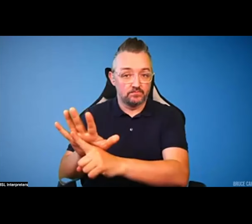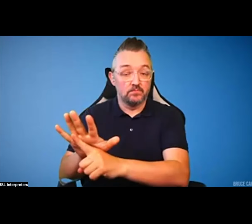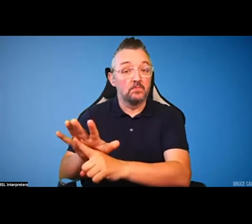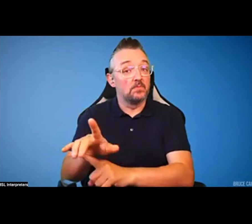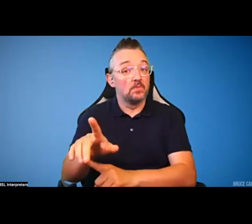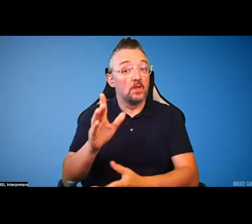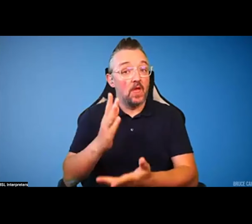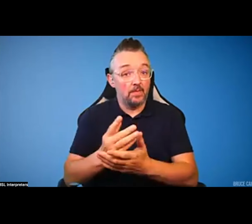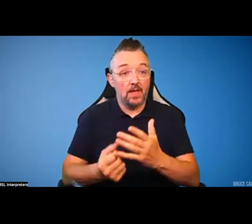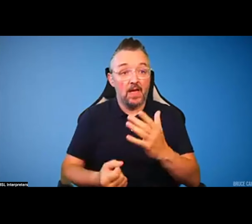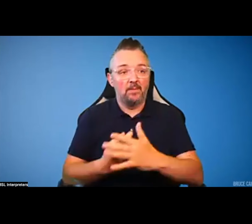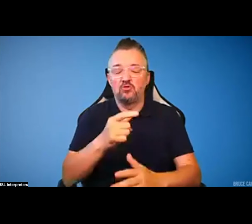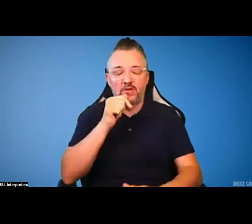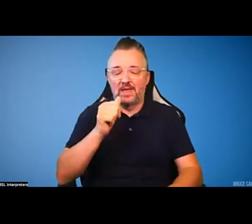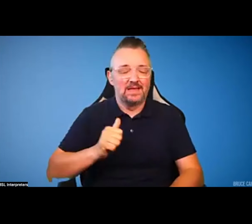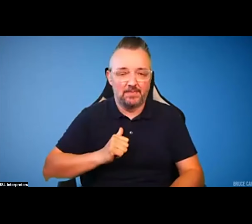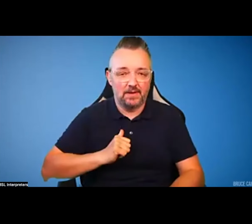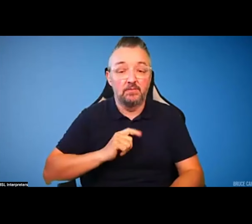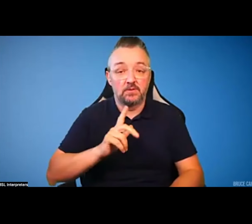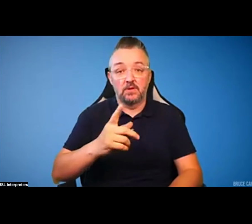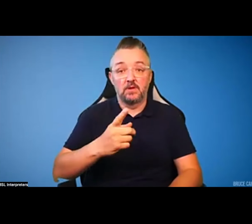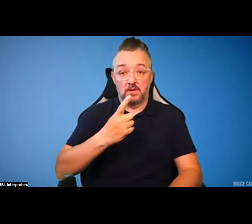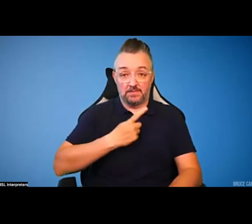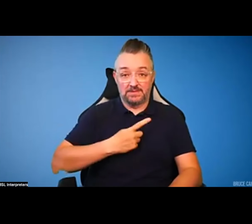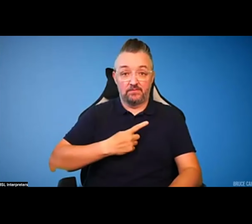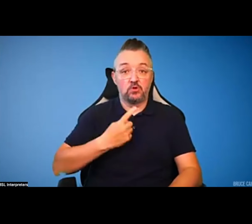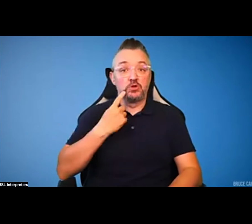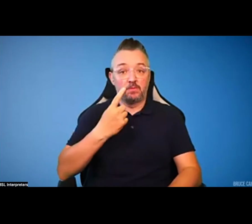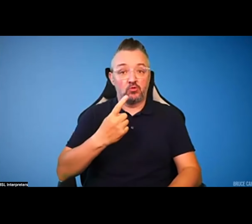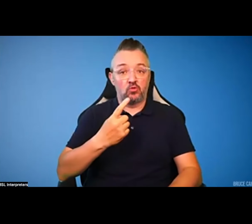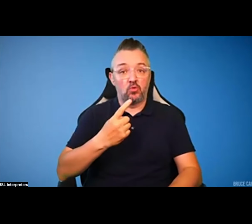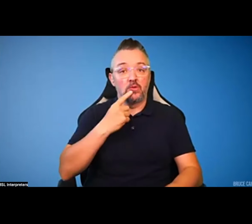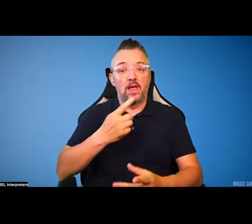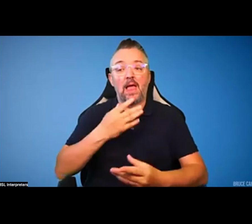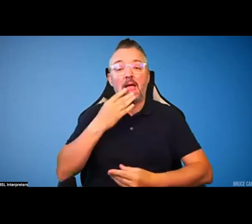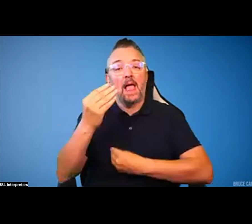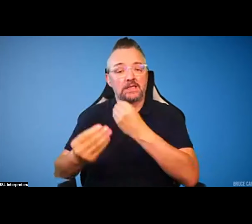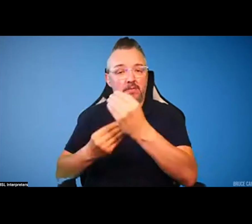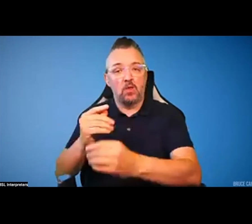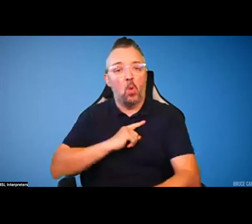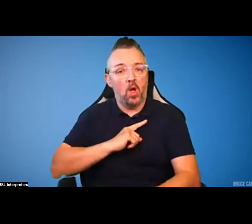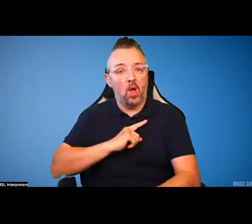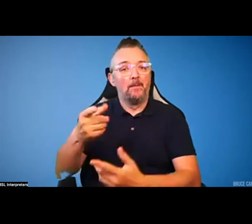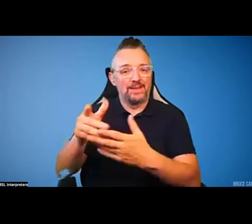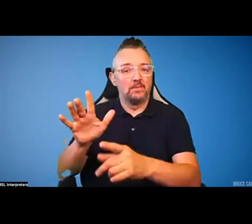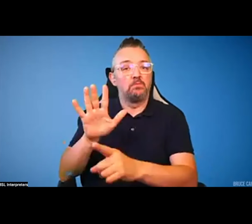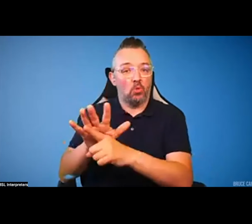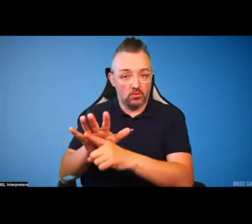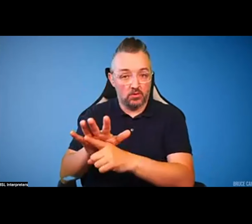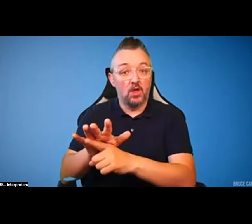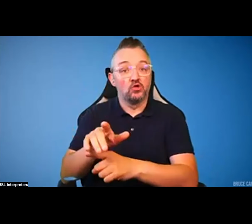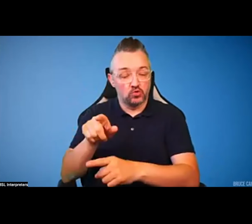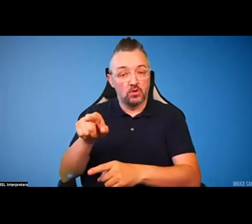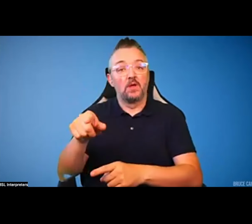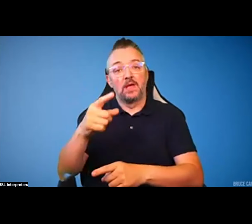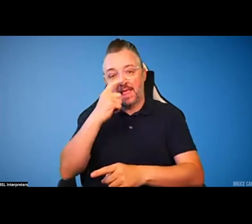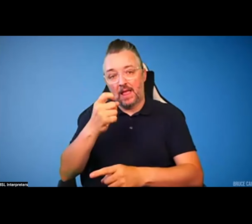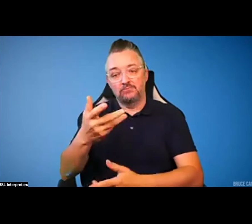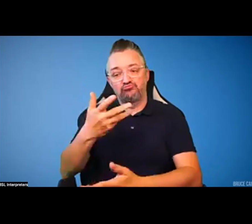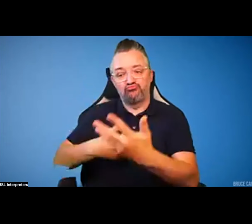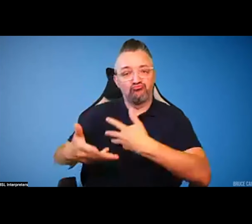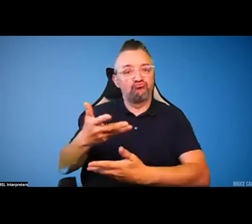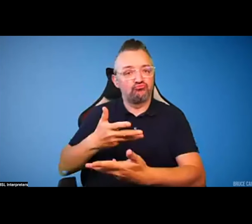happen, and it is unlikely, myself tomorrow will just reach out and explain why we did that, and give you the opportunity to have a conversation around it if that